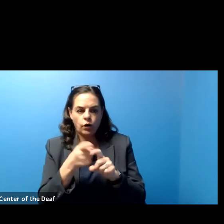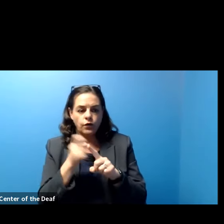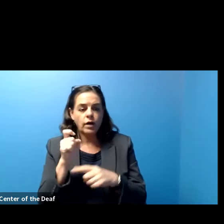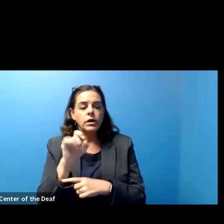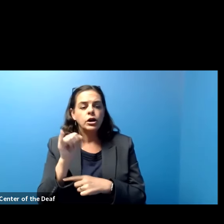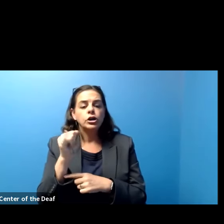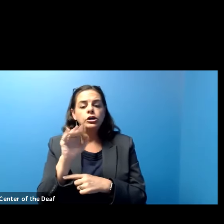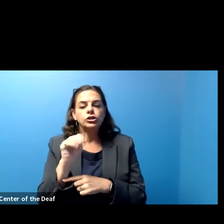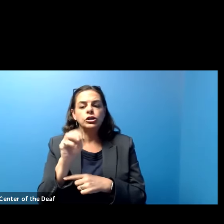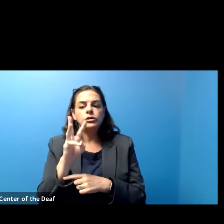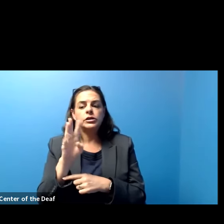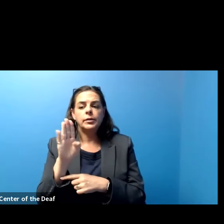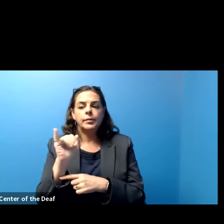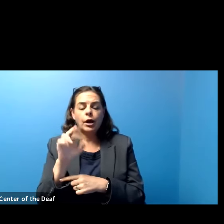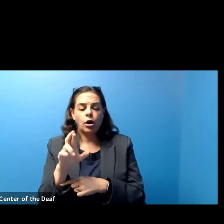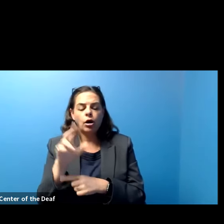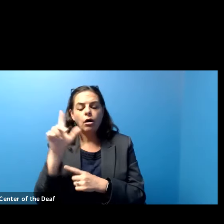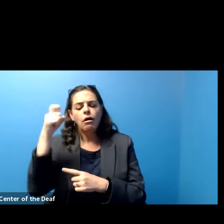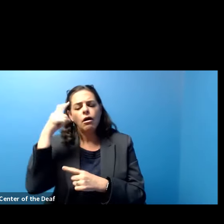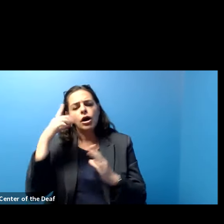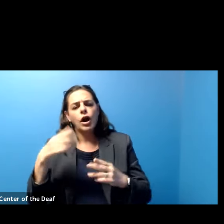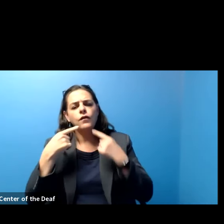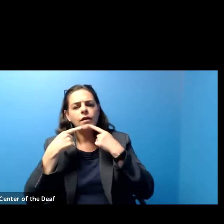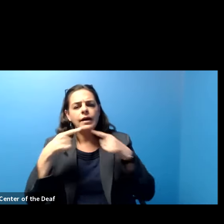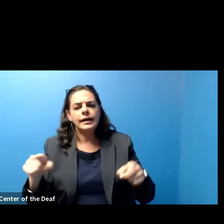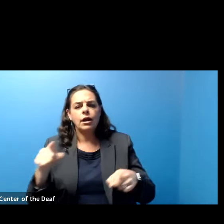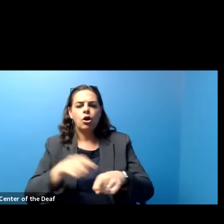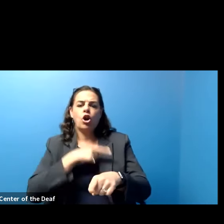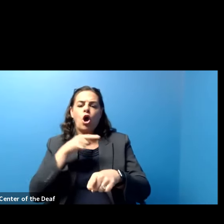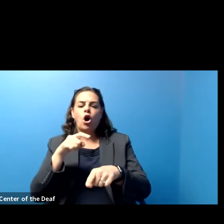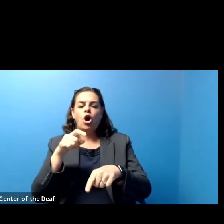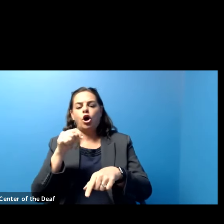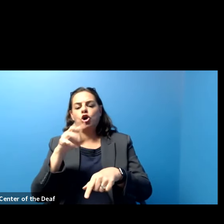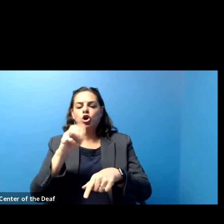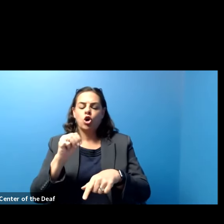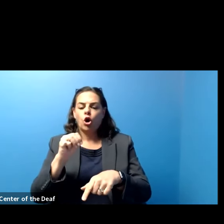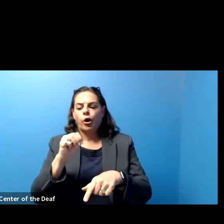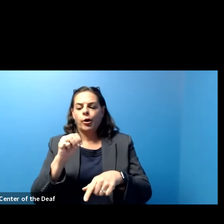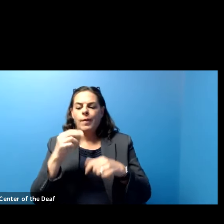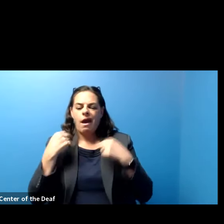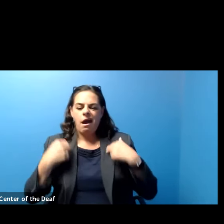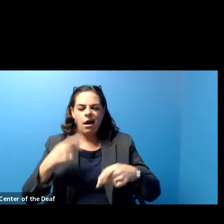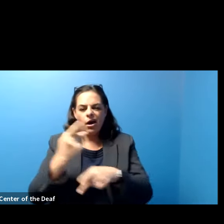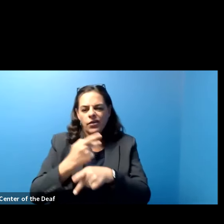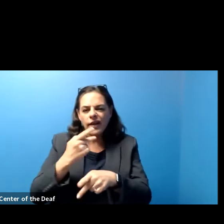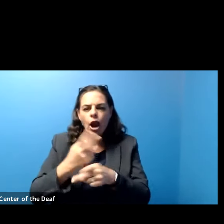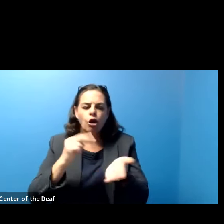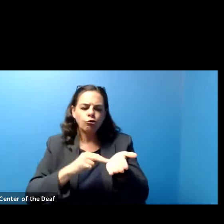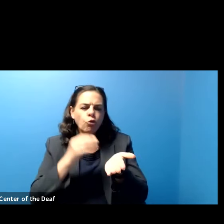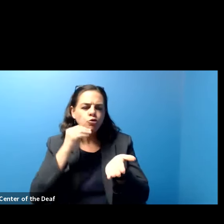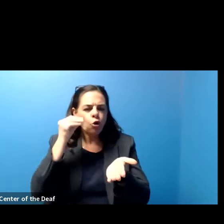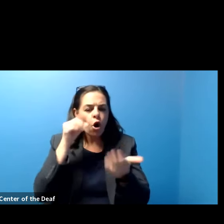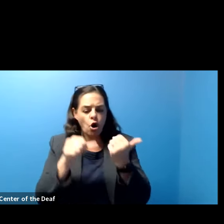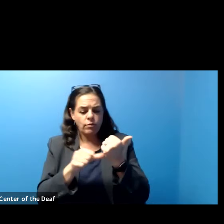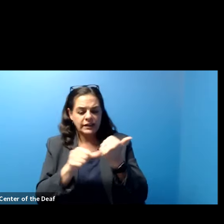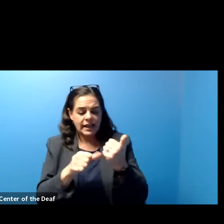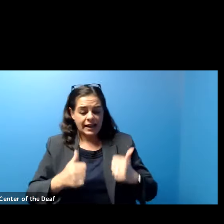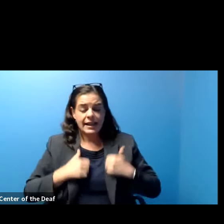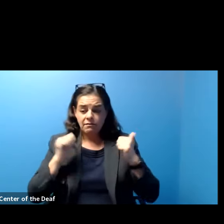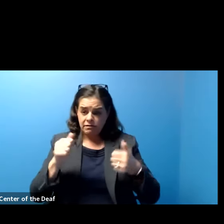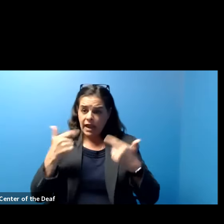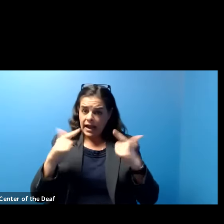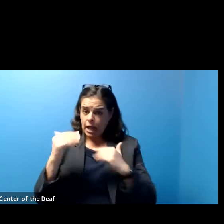with WBIR. The governor announced long-term healthcare facilities, nursing homes, assisted living can allow limited visitation